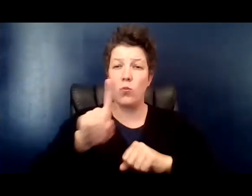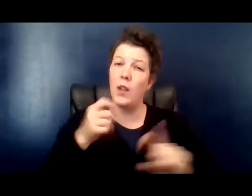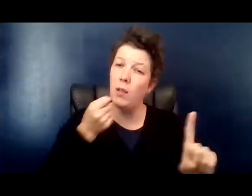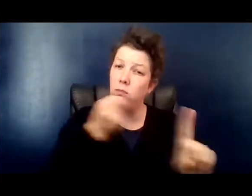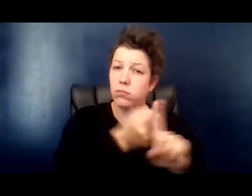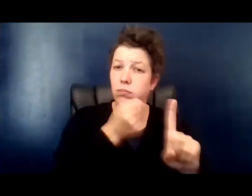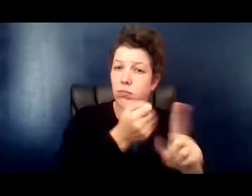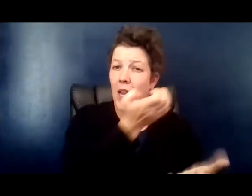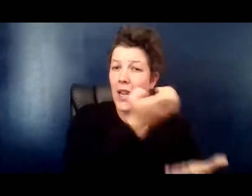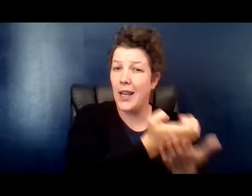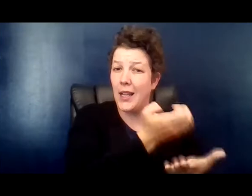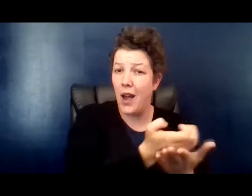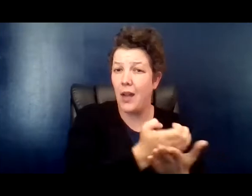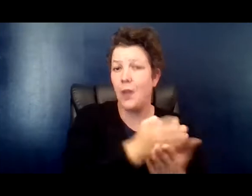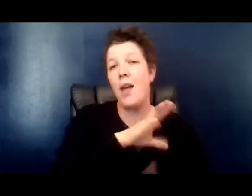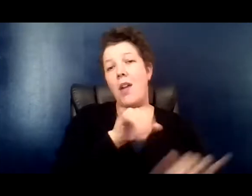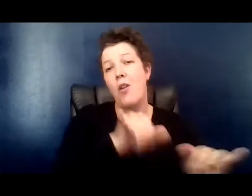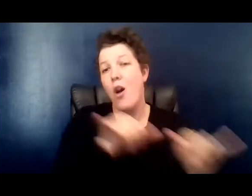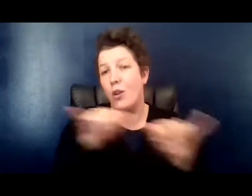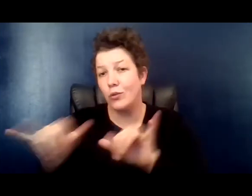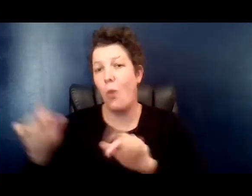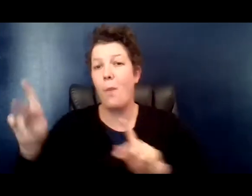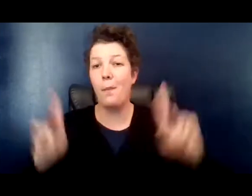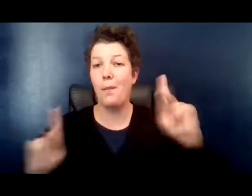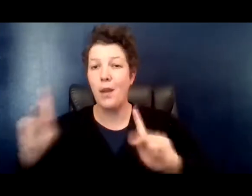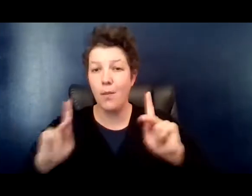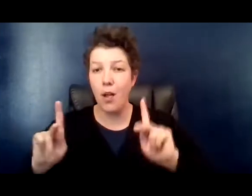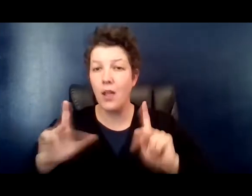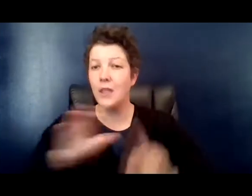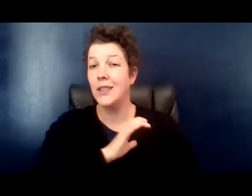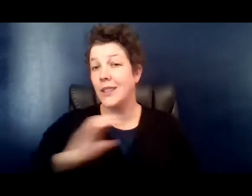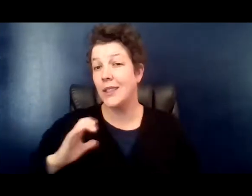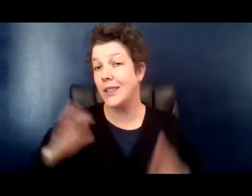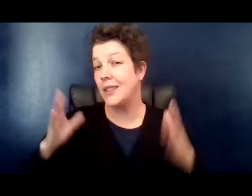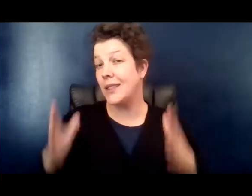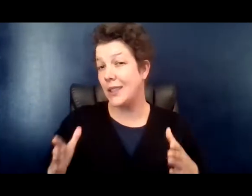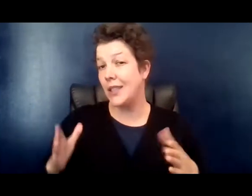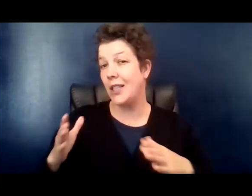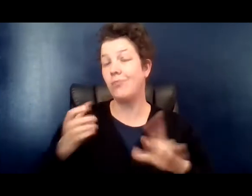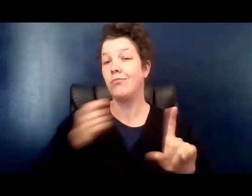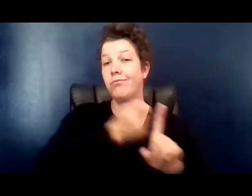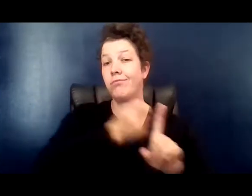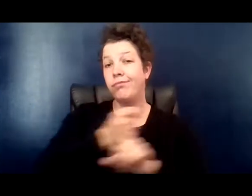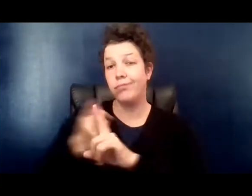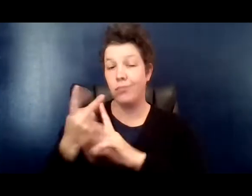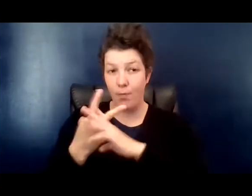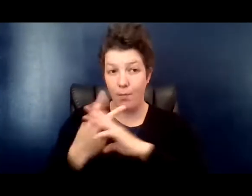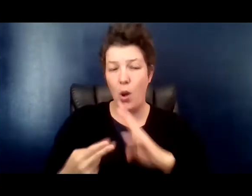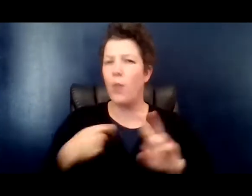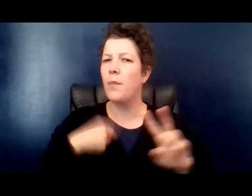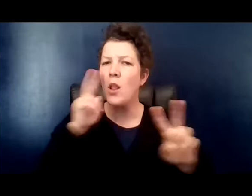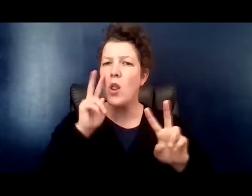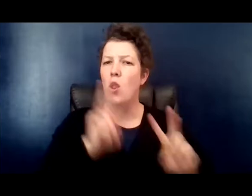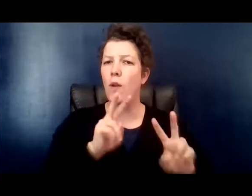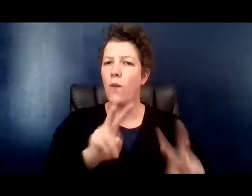we are here for you during these tough times. And I look forward to restoring our workforce and returning a sense of